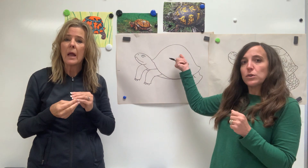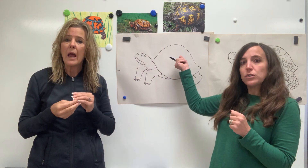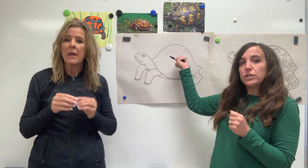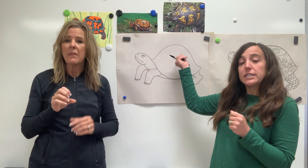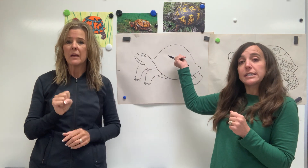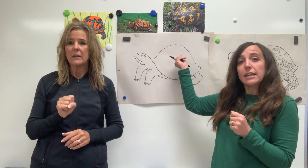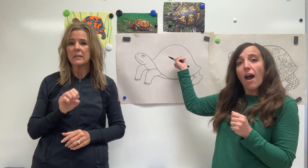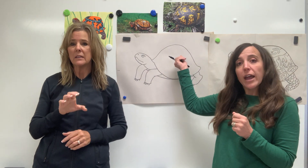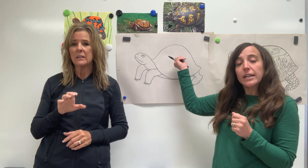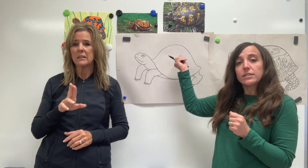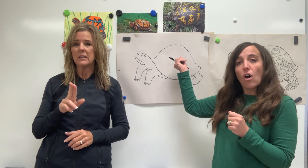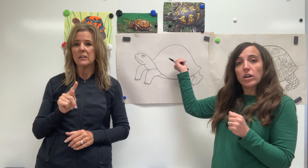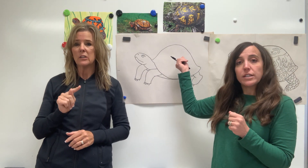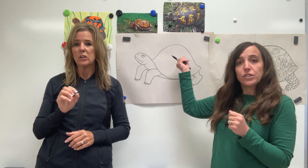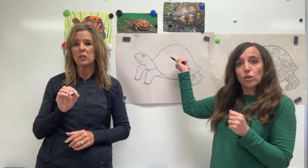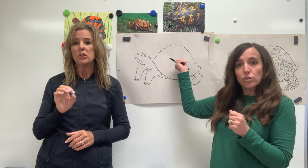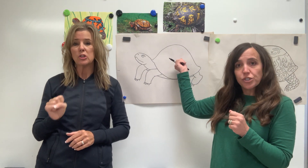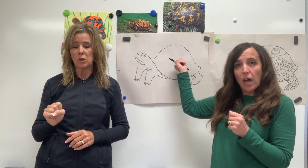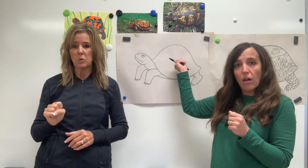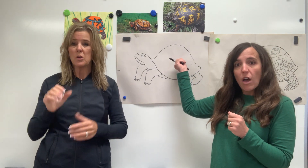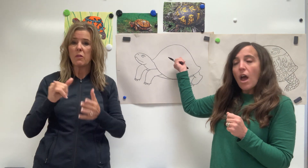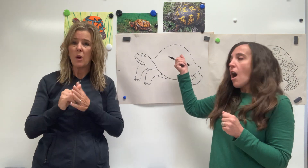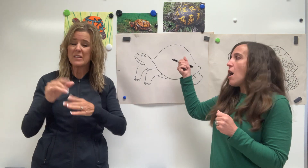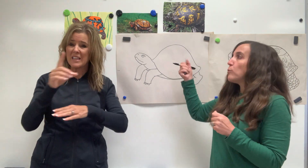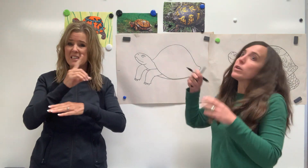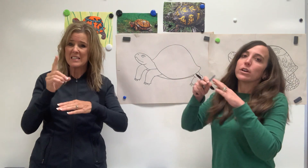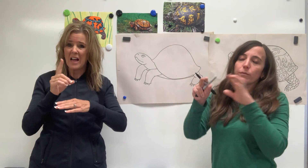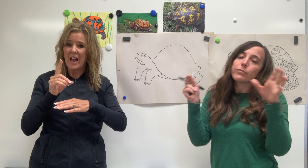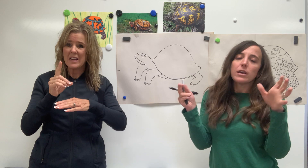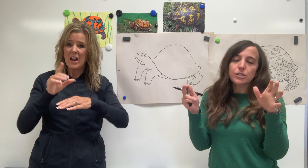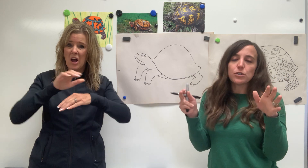scutes. Those are the designs on his turtle shell.